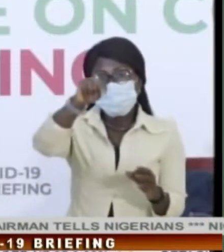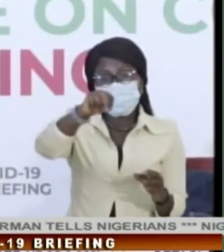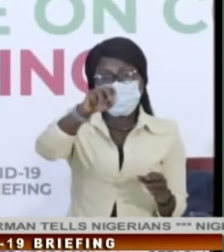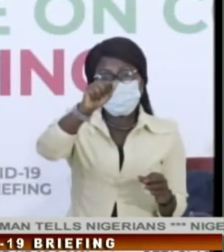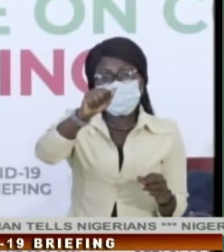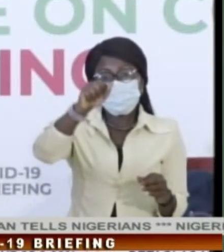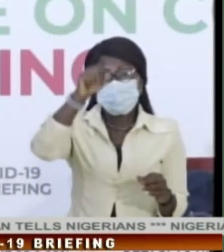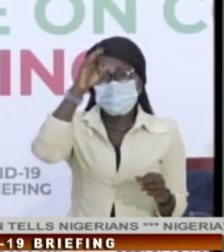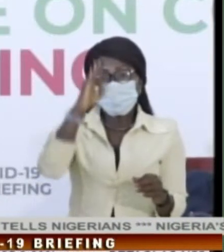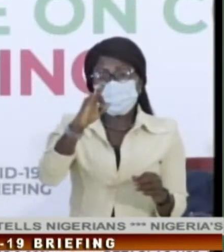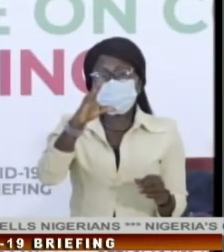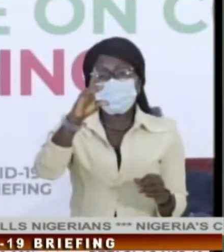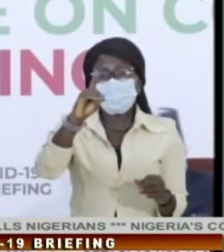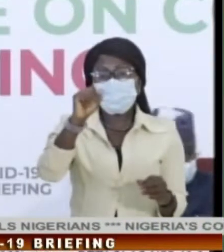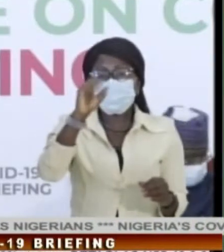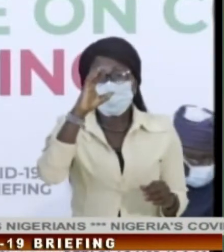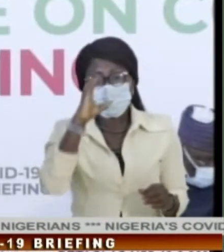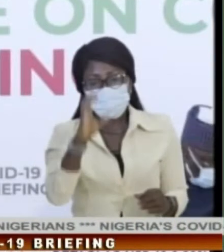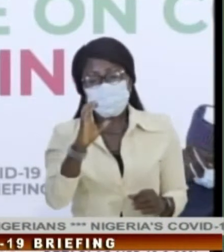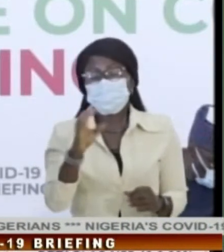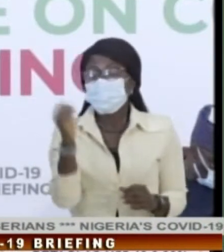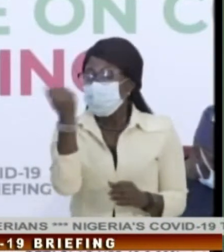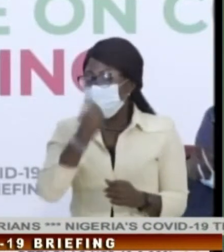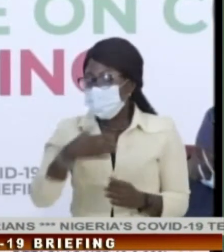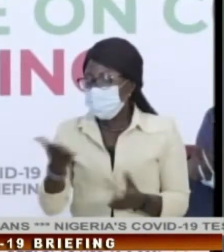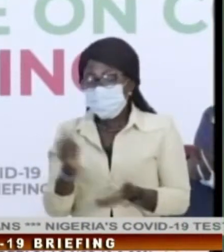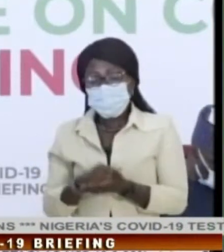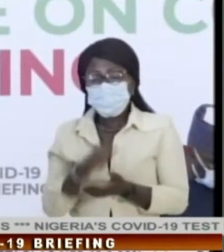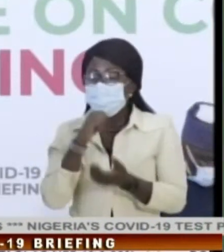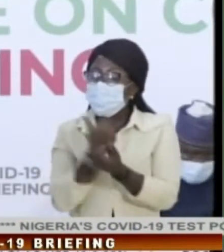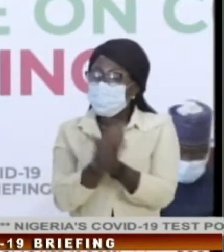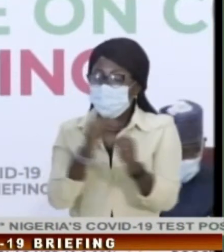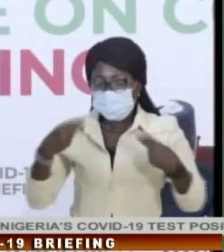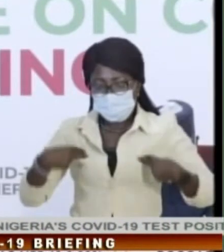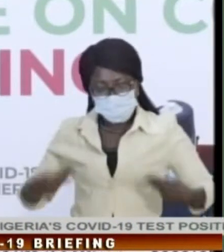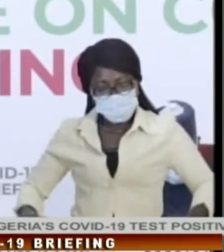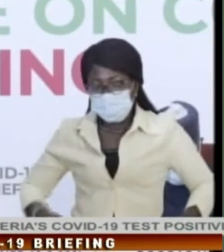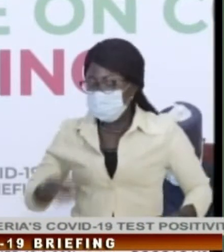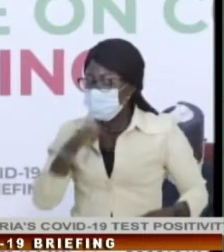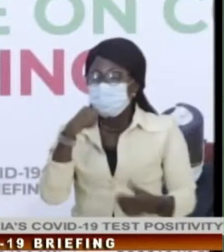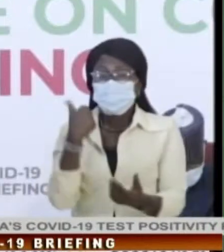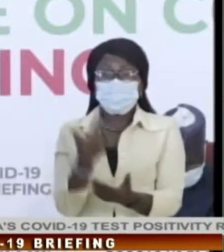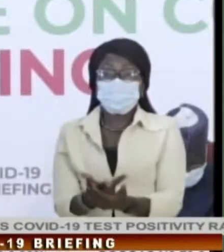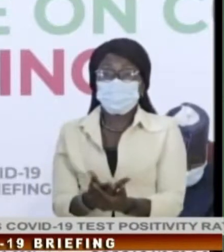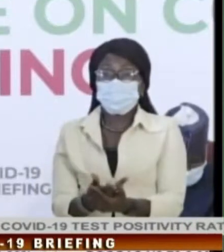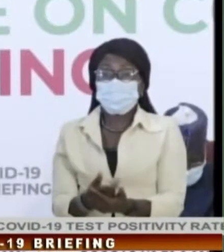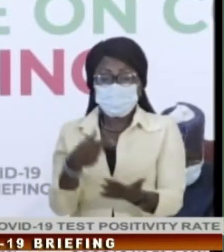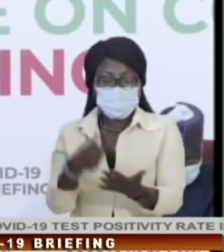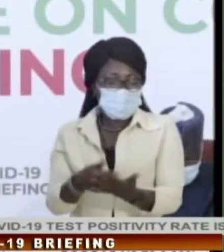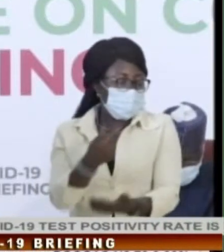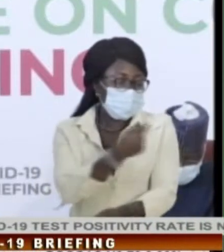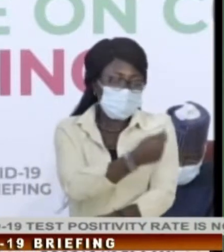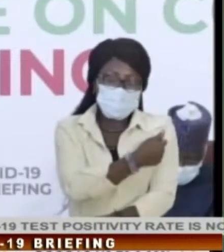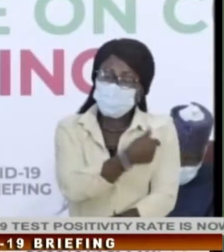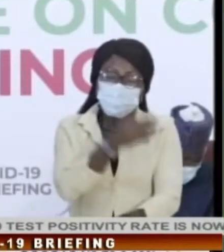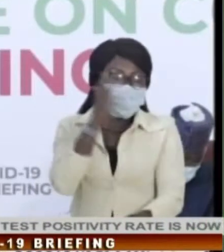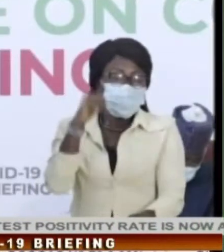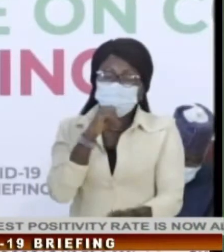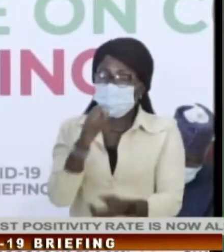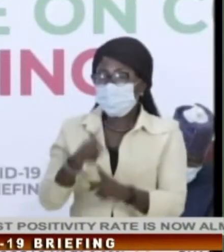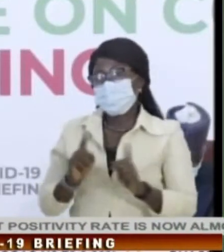medicament, any medication that is not safe for human consumption will not be approved by NAFDAC. The COVID-19 vaccine will not be an